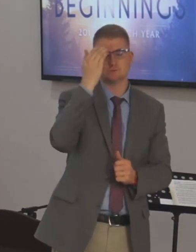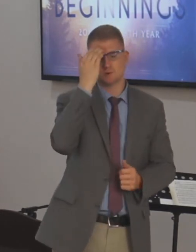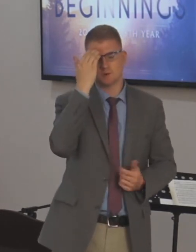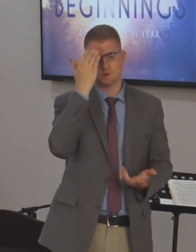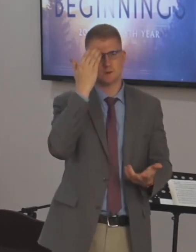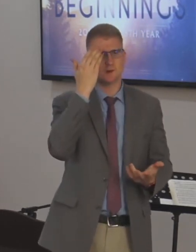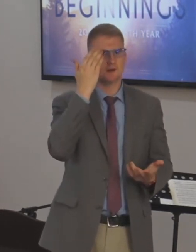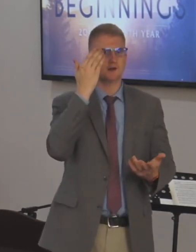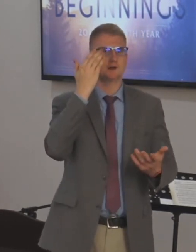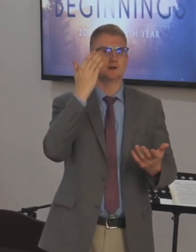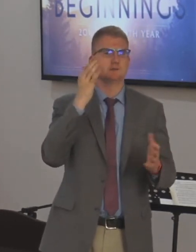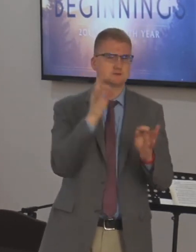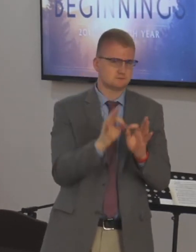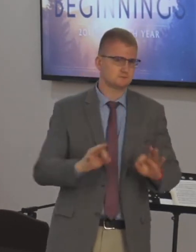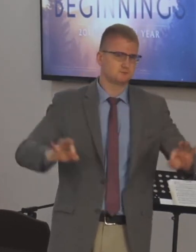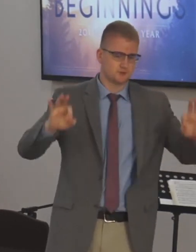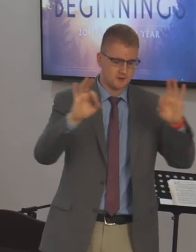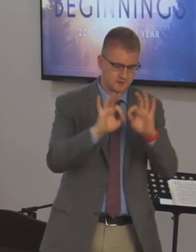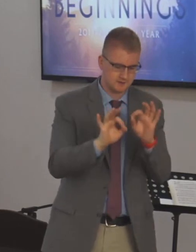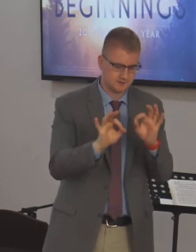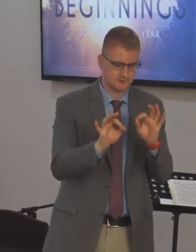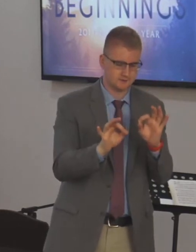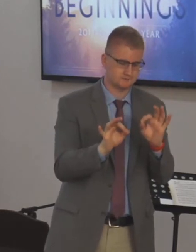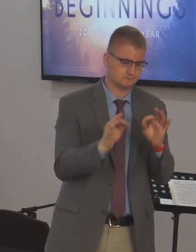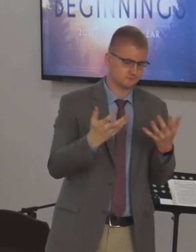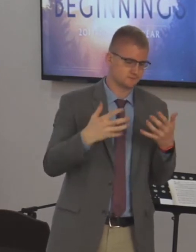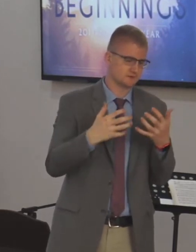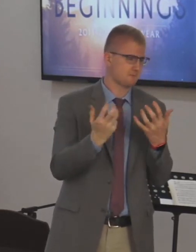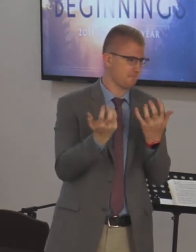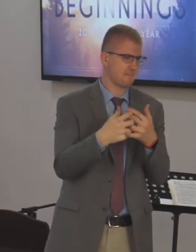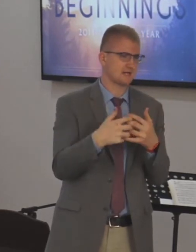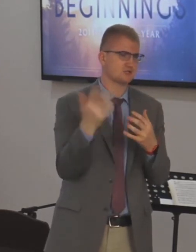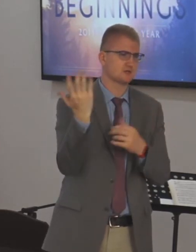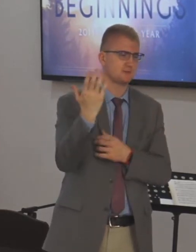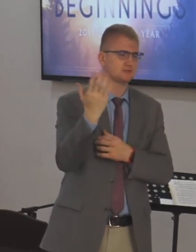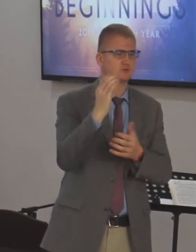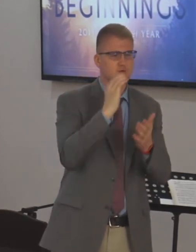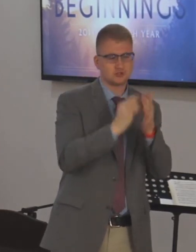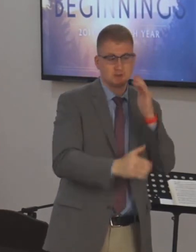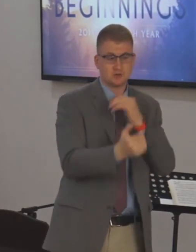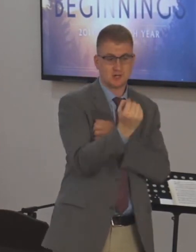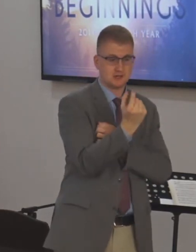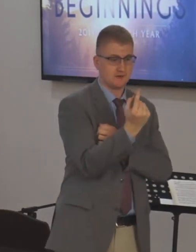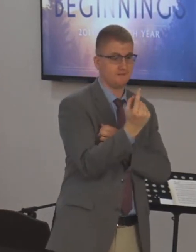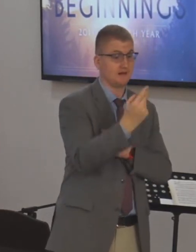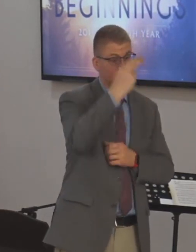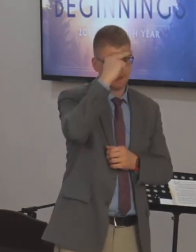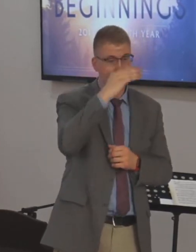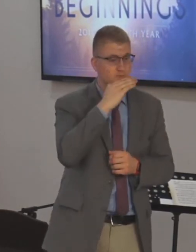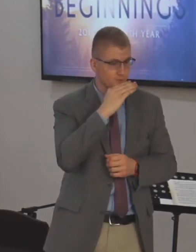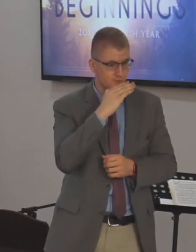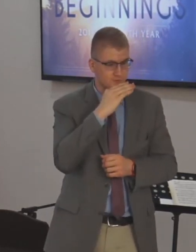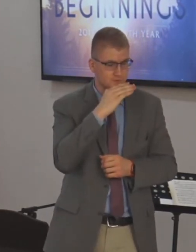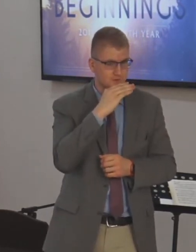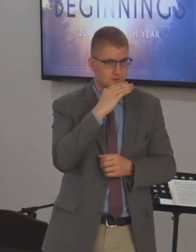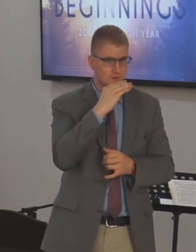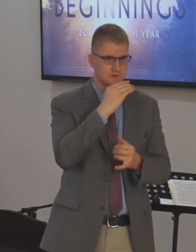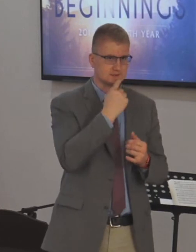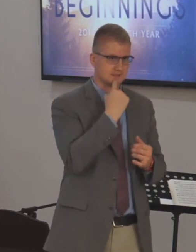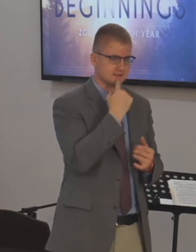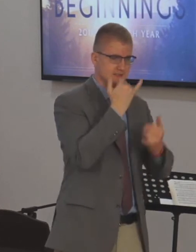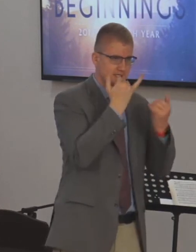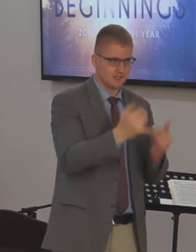important in light of the message. In chapter 11 in Hebrews, now faith is